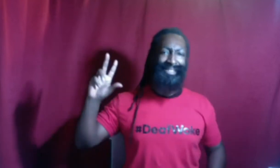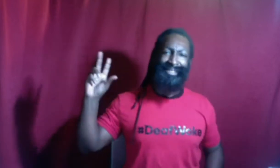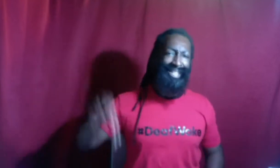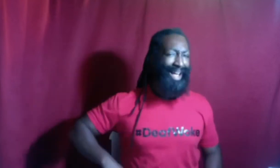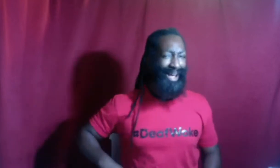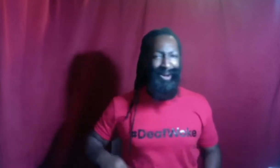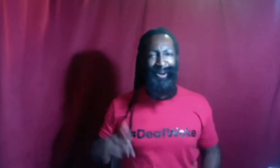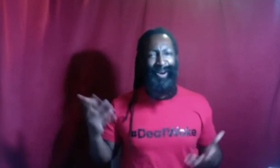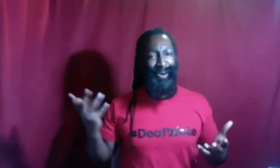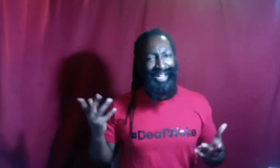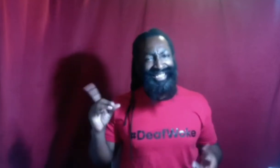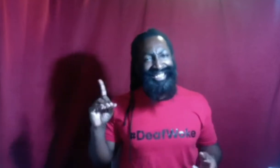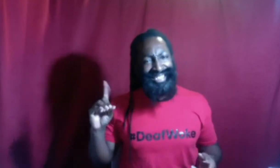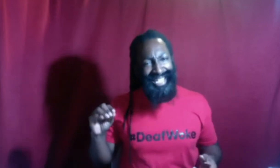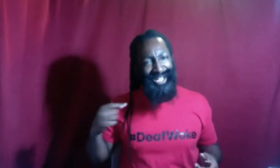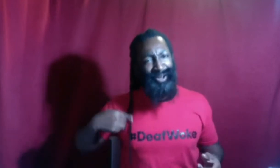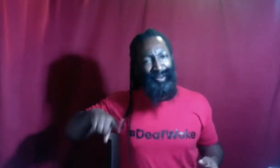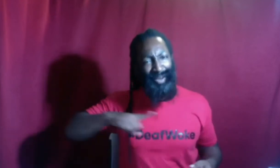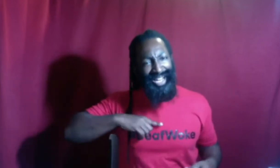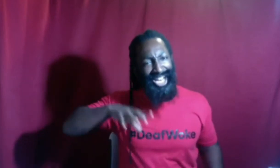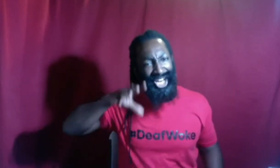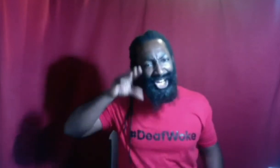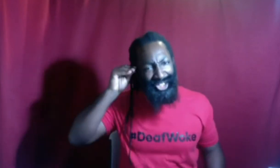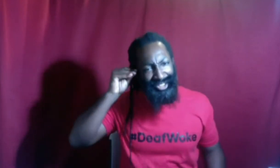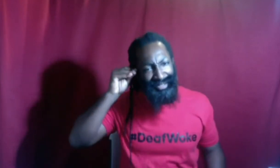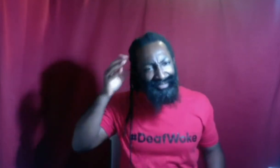again. No.